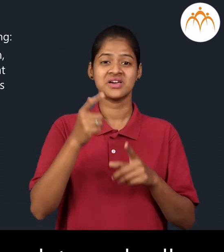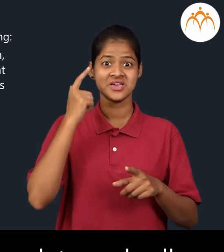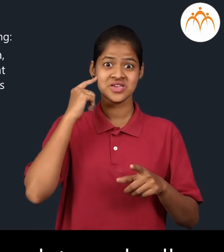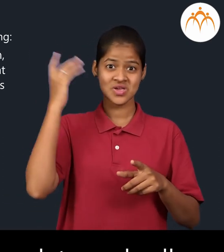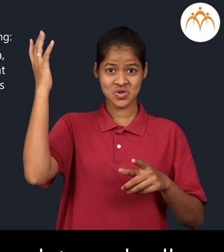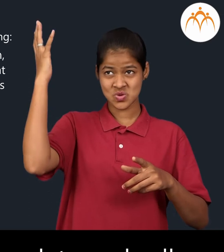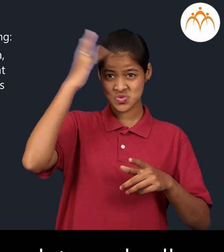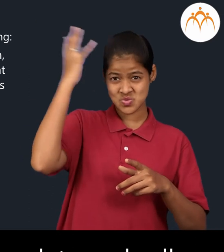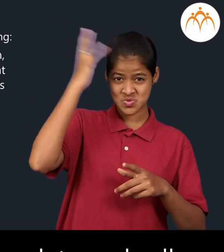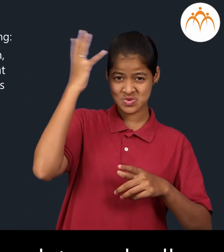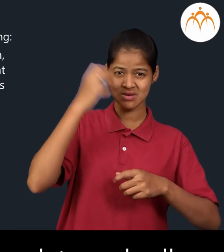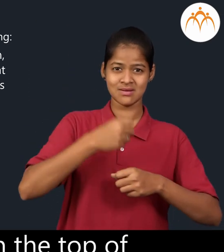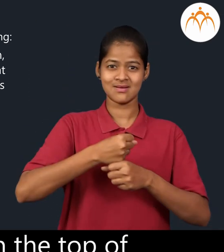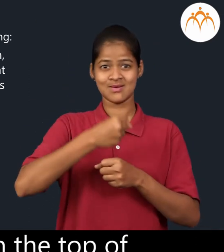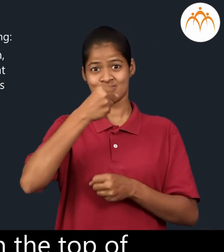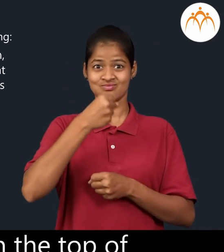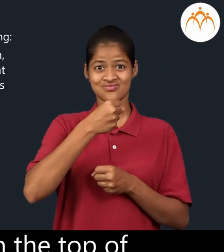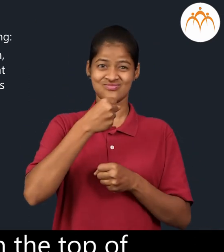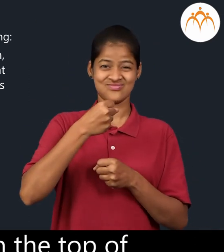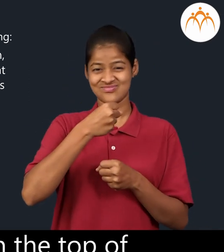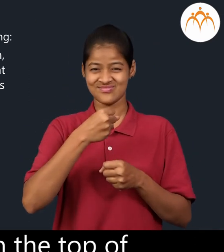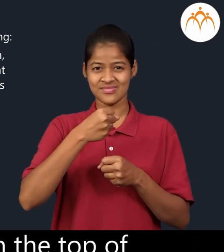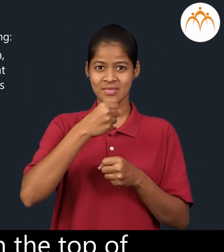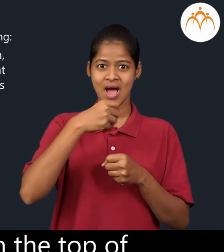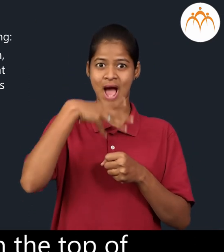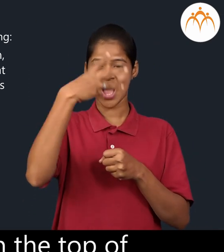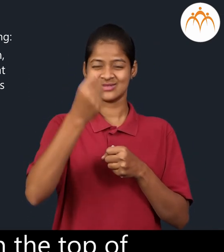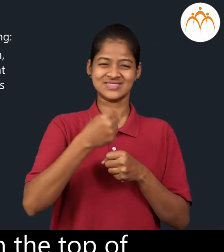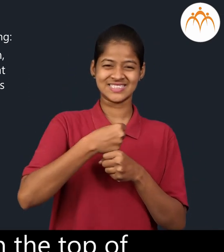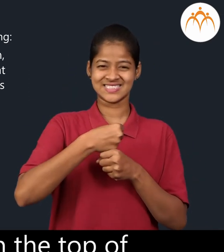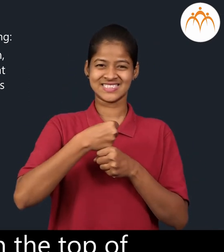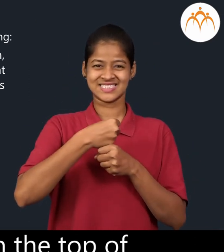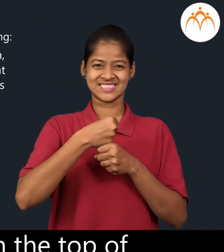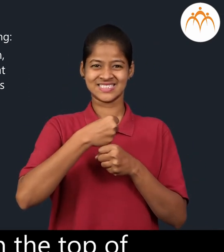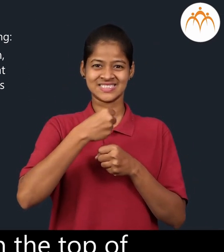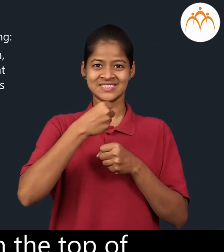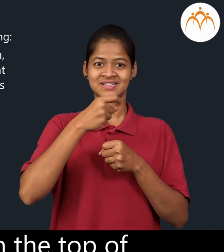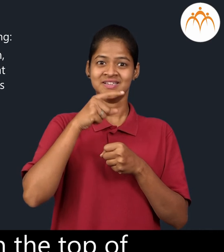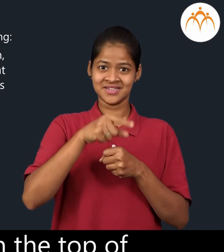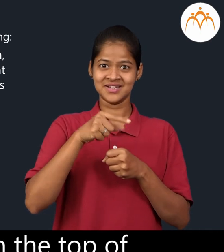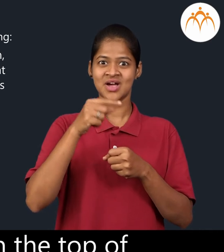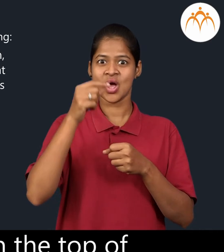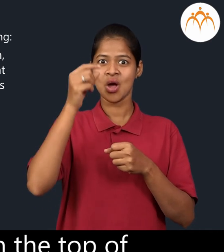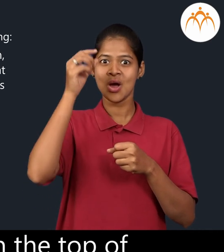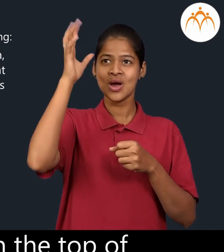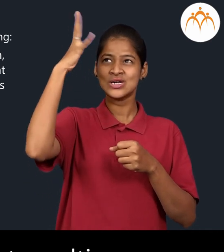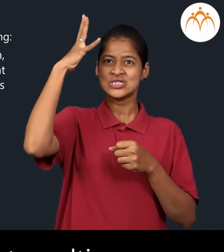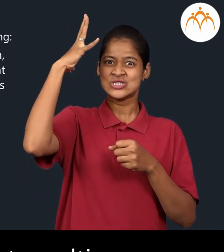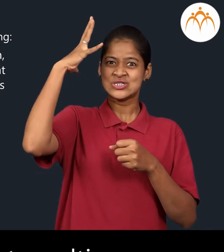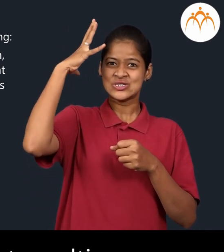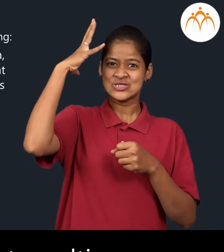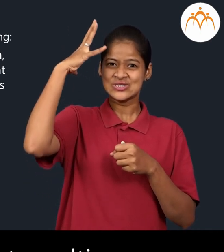chocolate umbrella. The sun is right on the top of your head and slowly